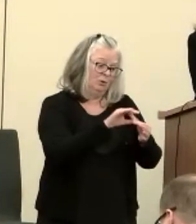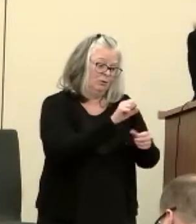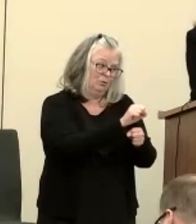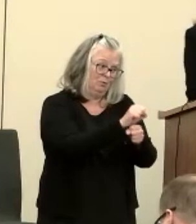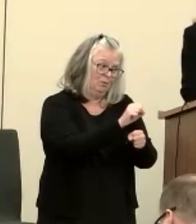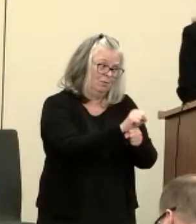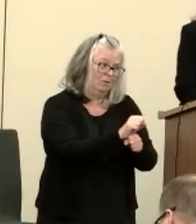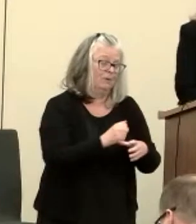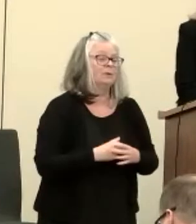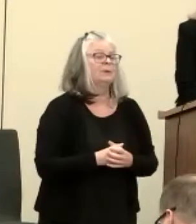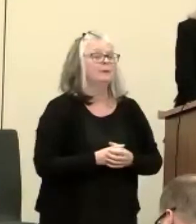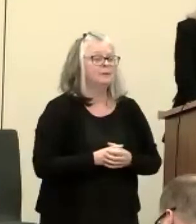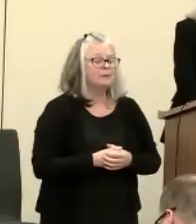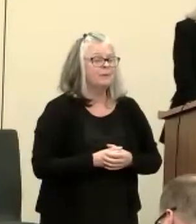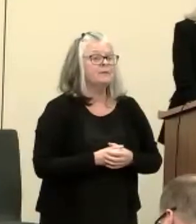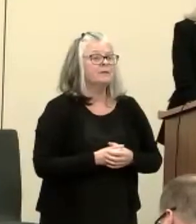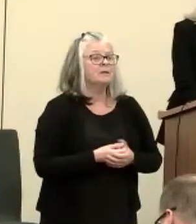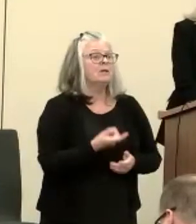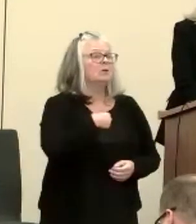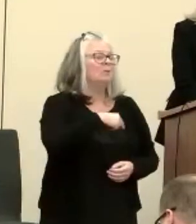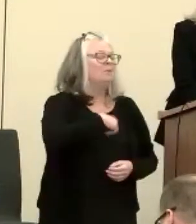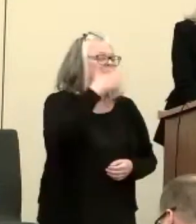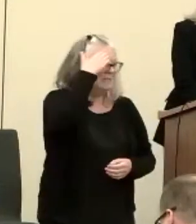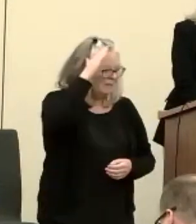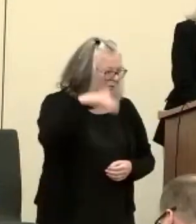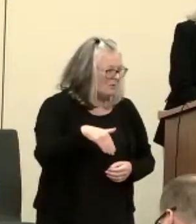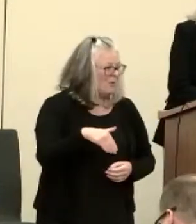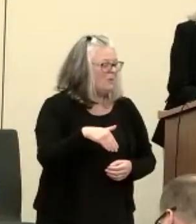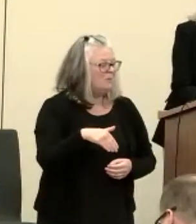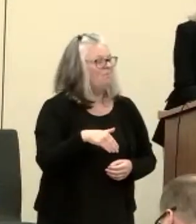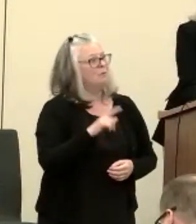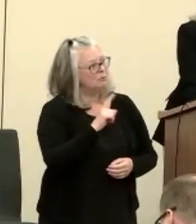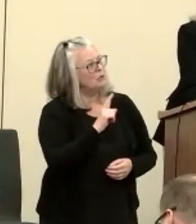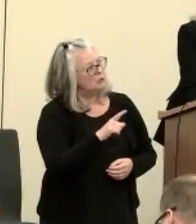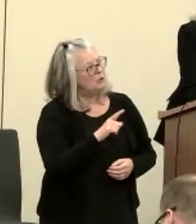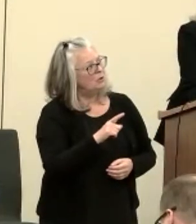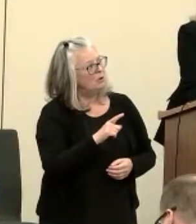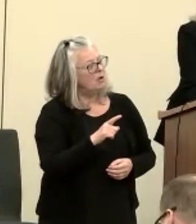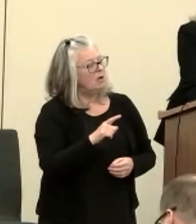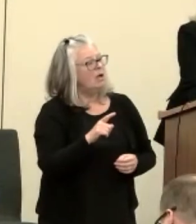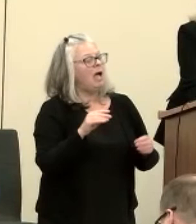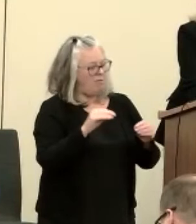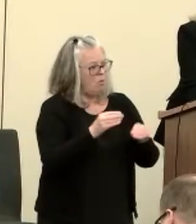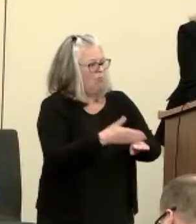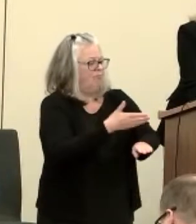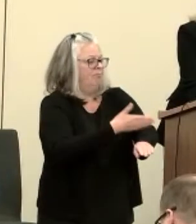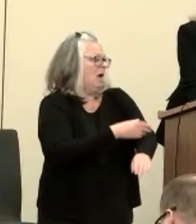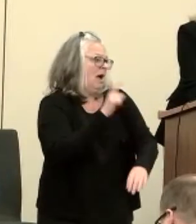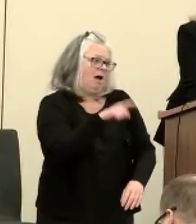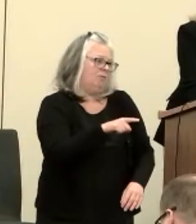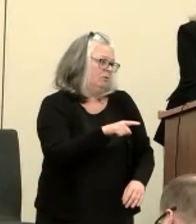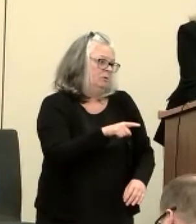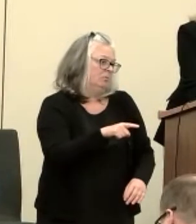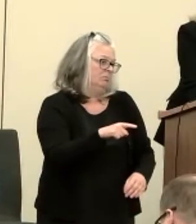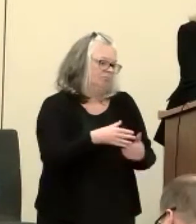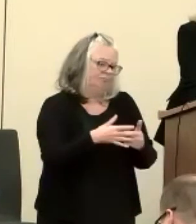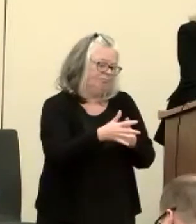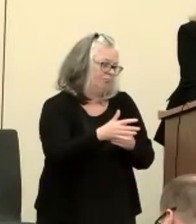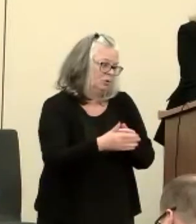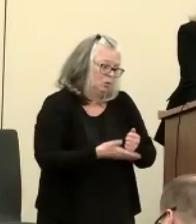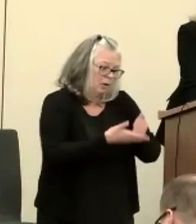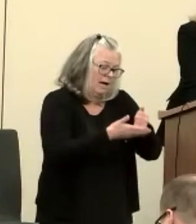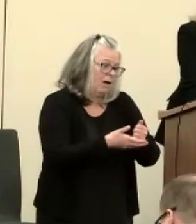workplace. And we know that certainly there's a lot more work that has to be done in that